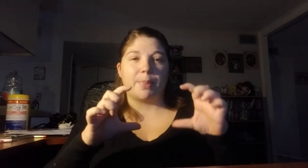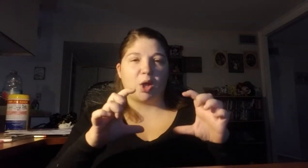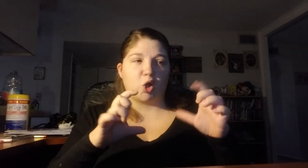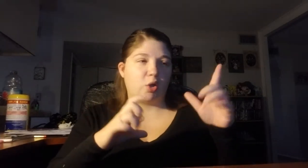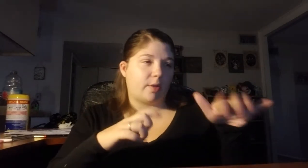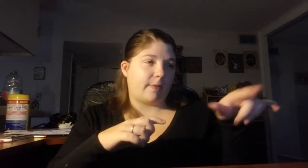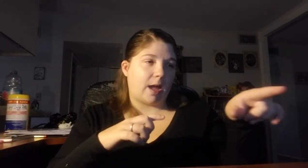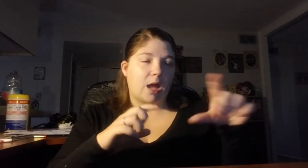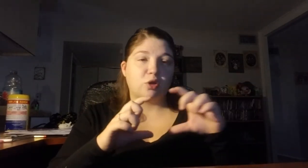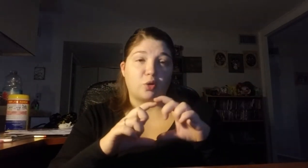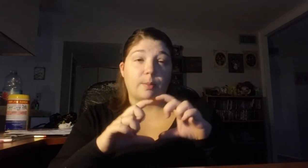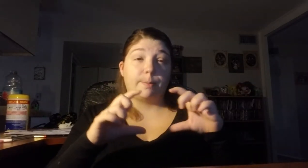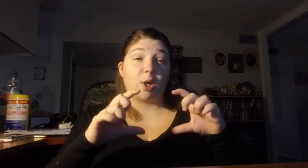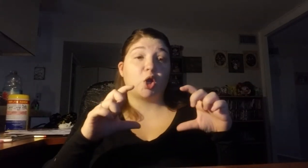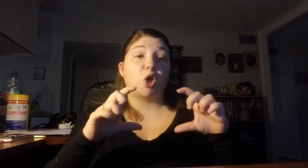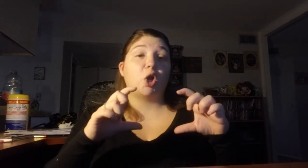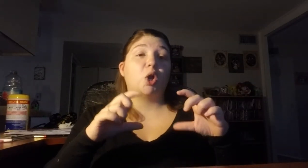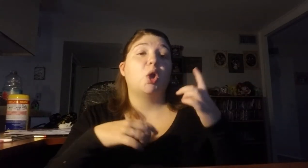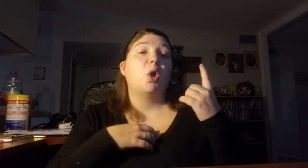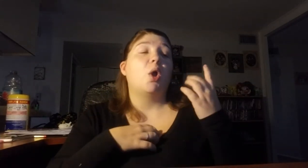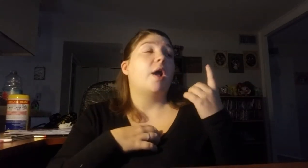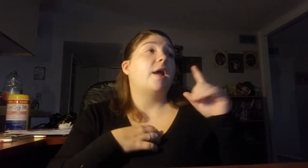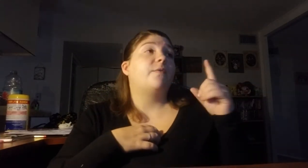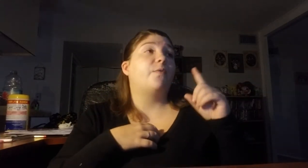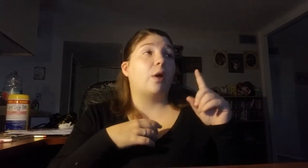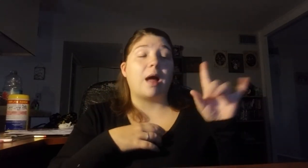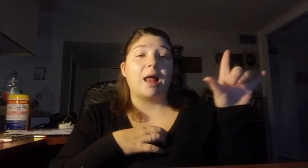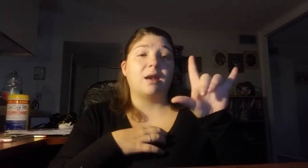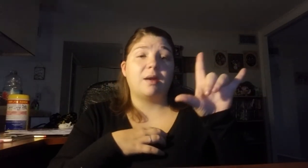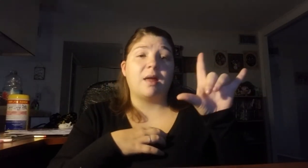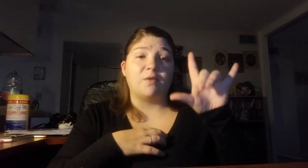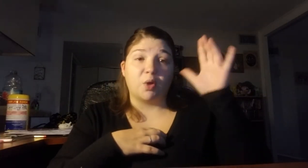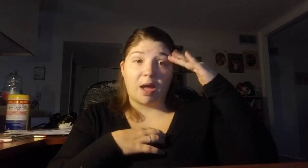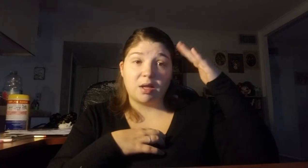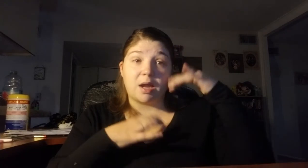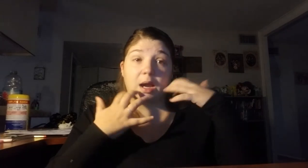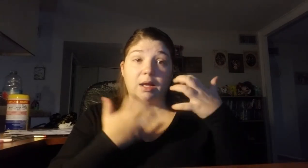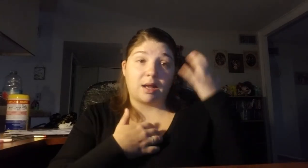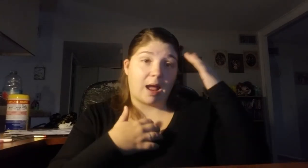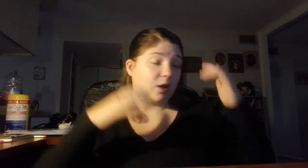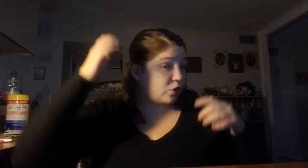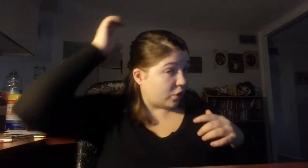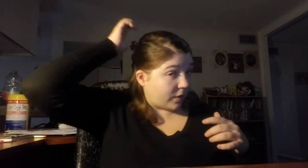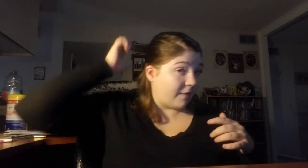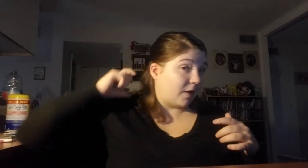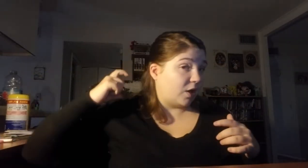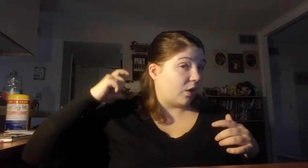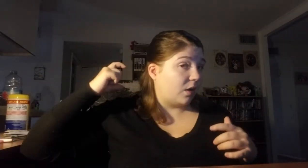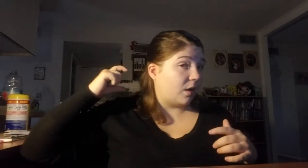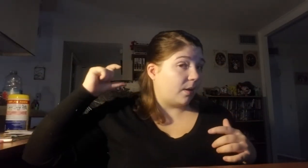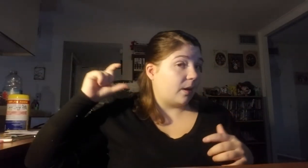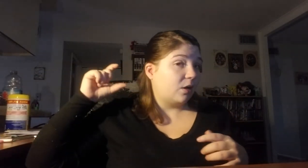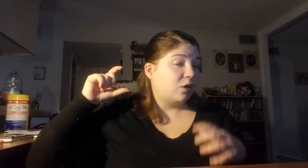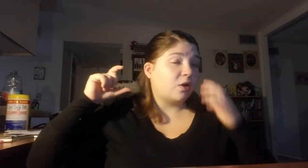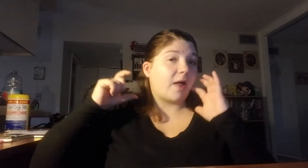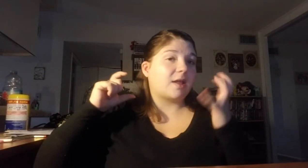bigger than that. So bigger for I love you Santa's hat. So they have a little, you know, but Santa